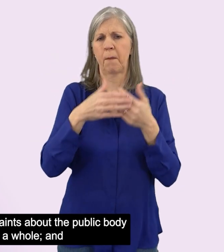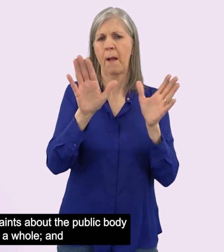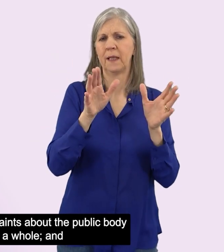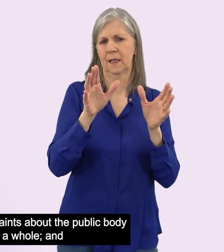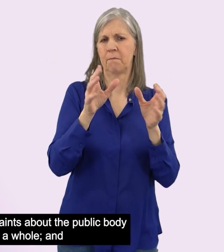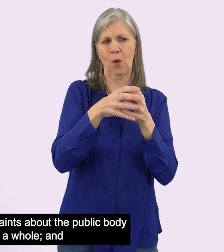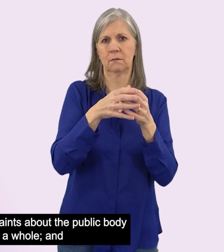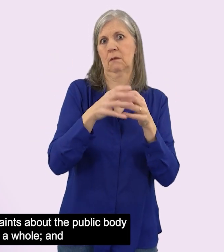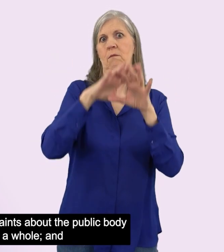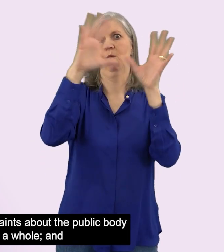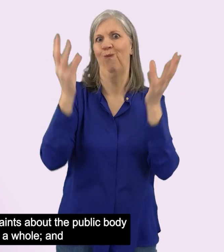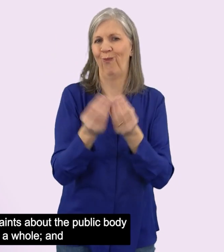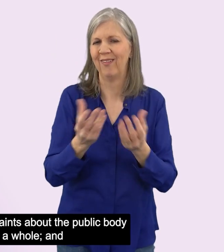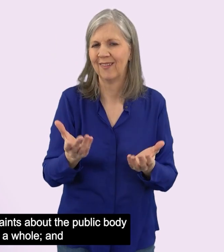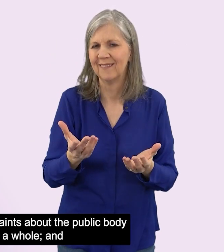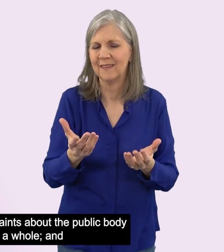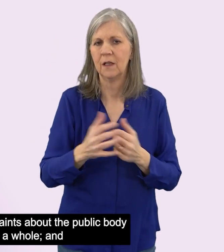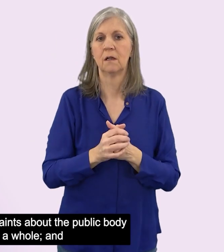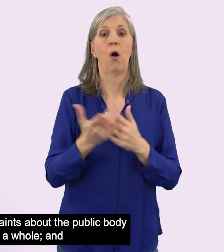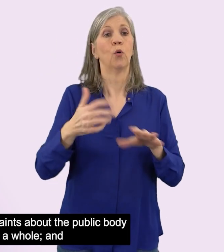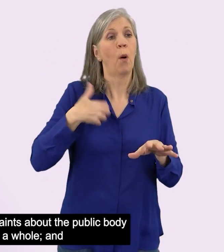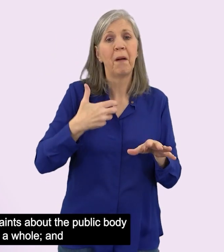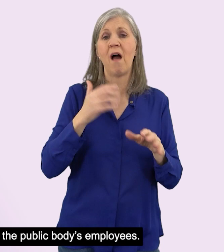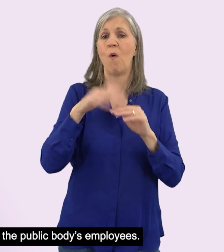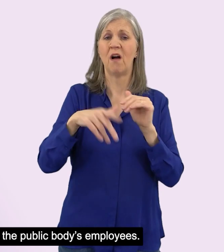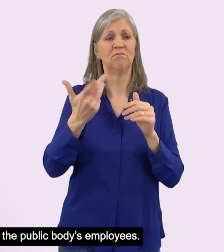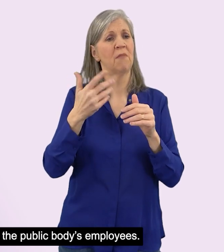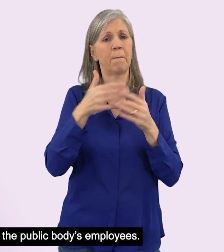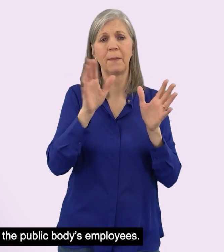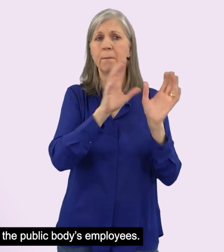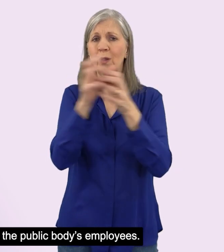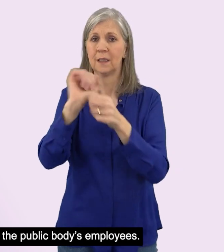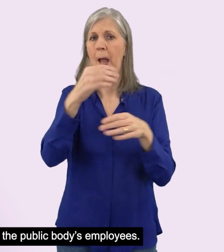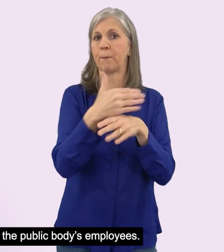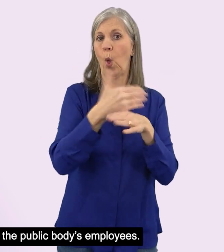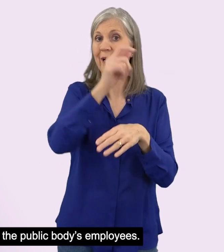General complaints about the public body as a whole, and complaints about the public body's employees.